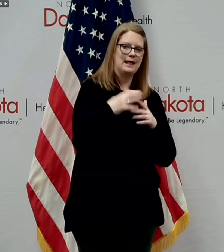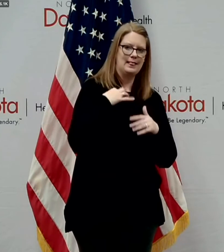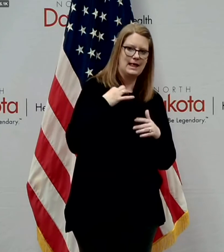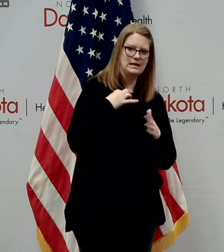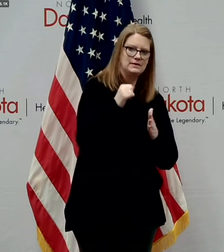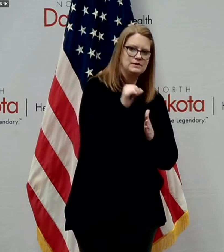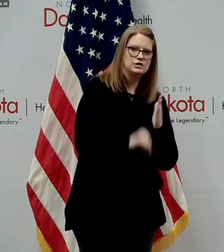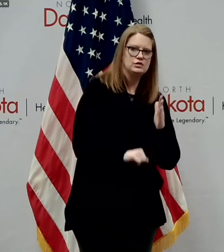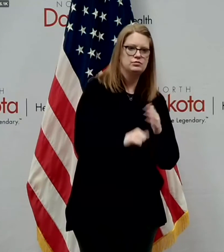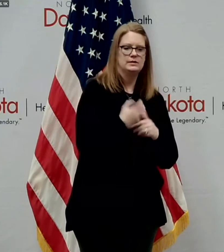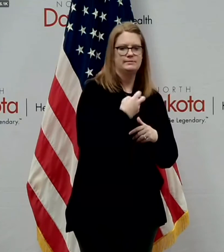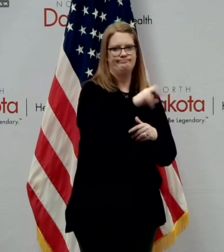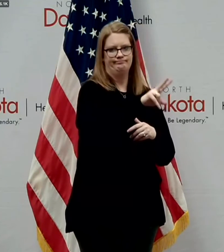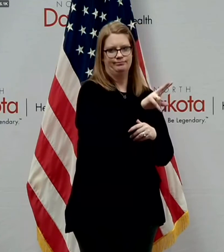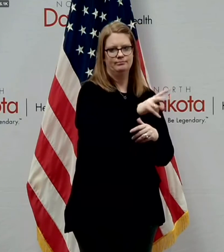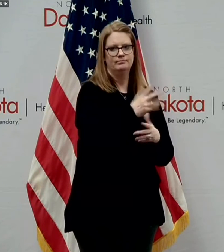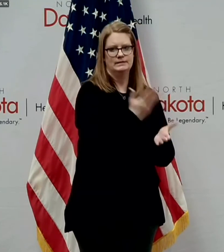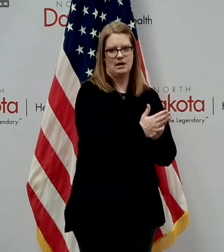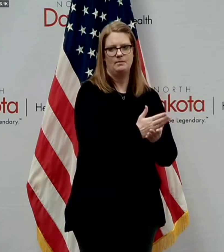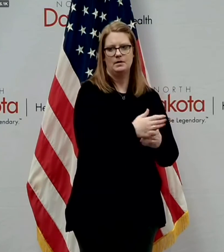some other avenues.